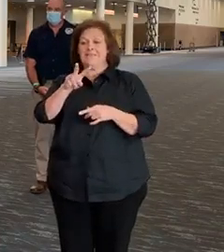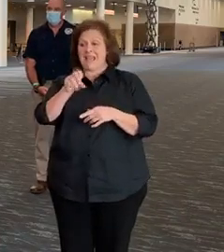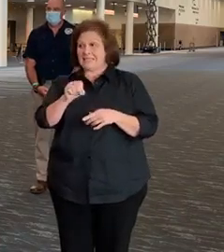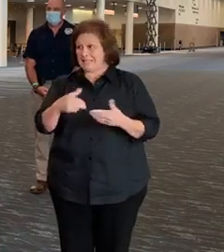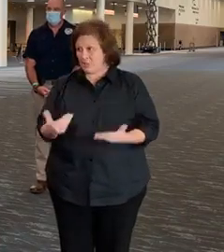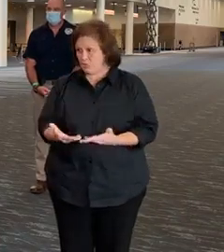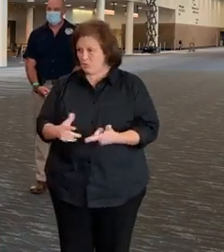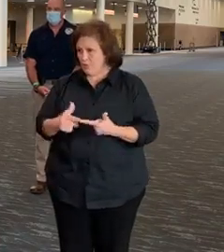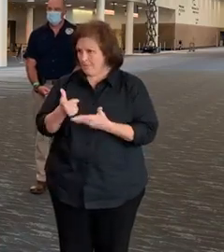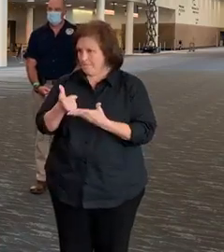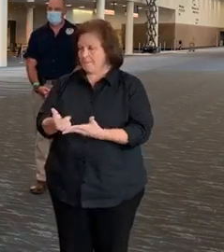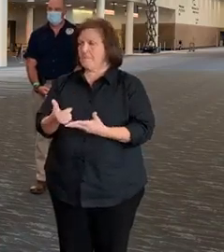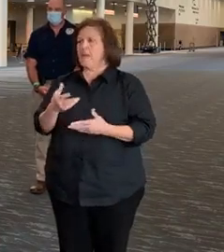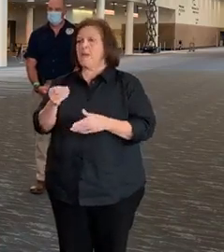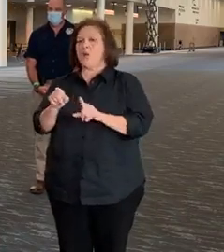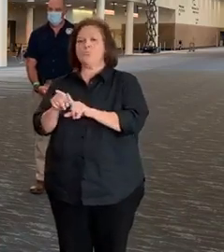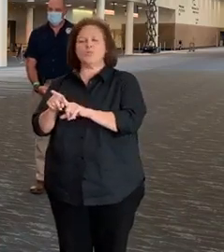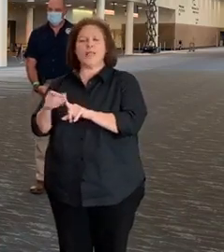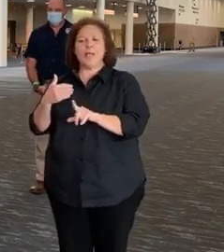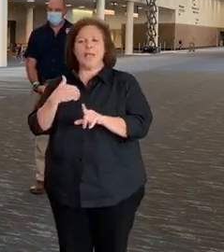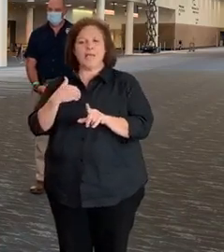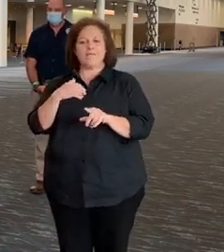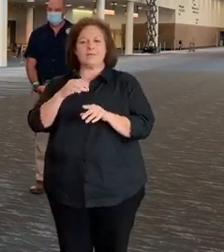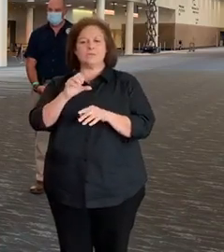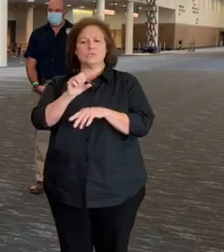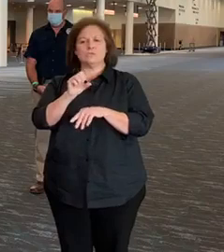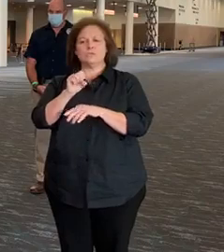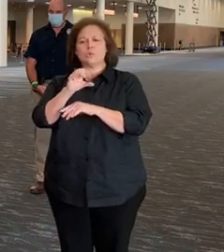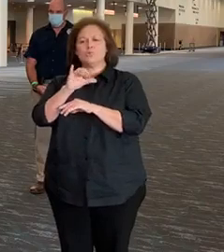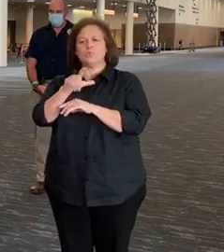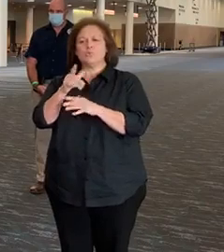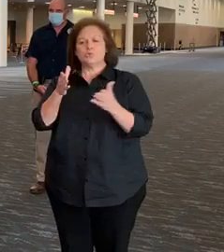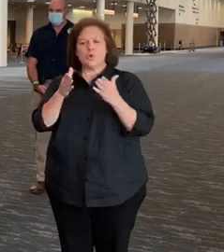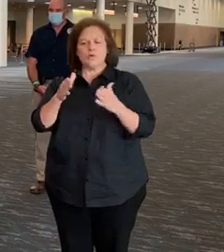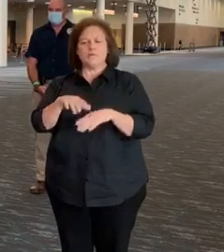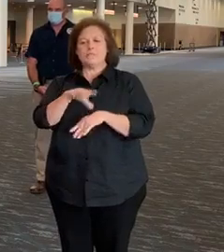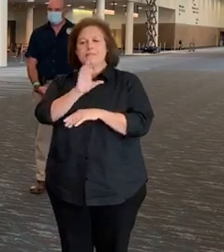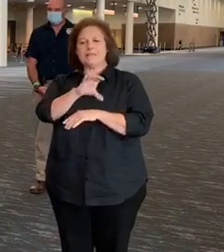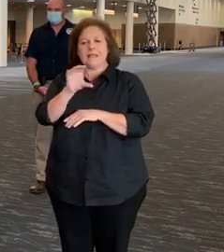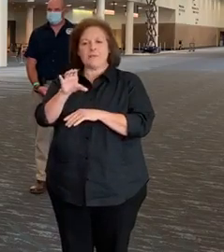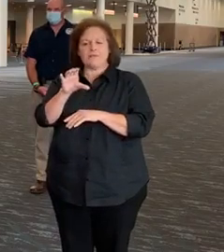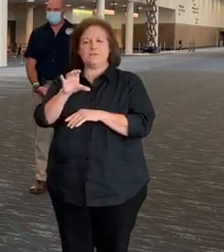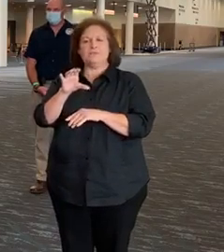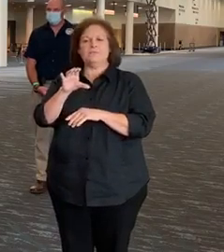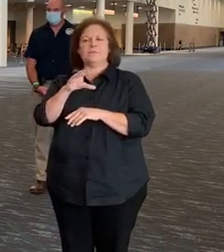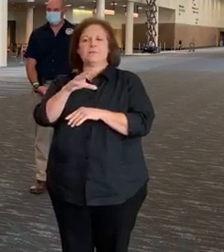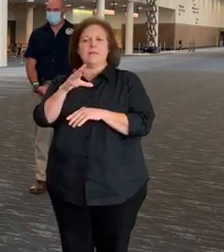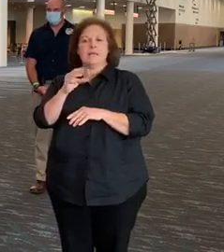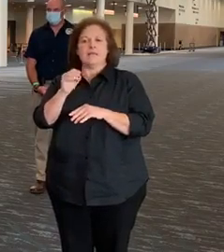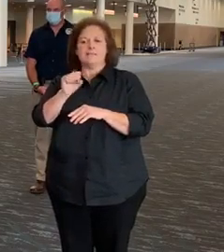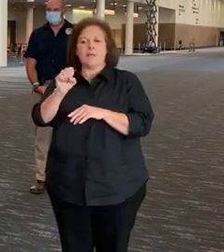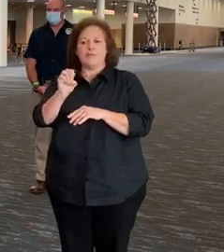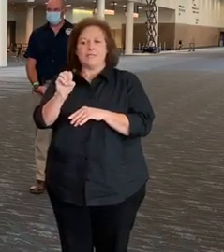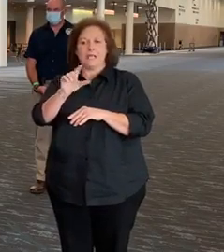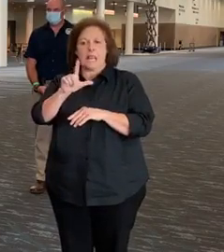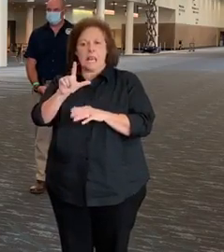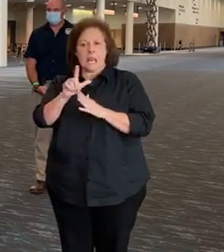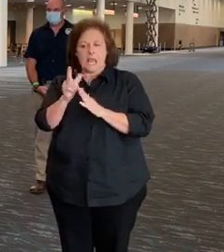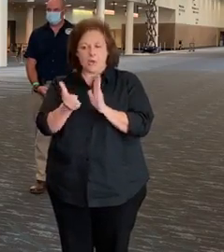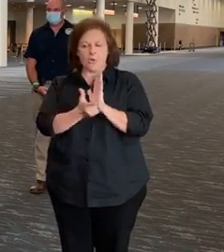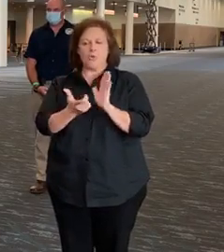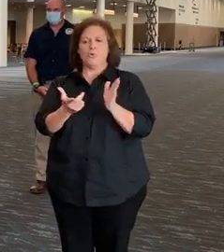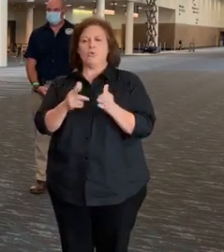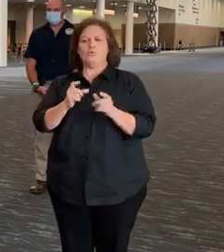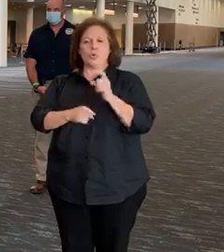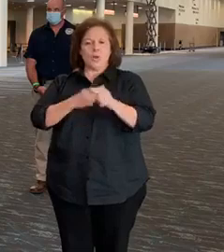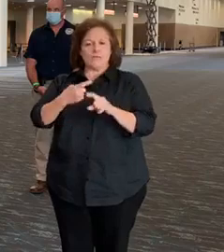on site. We also have a host of our social service partners, Catholic Charities, Southeast Legal, and